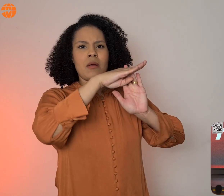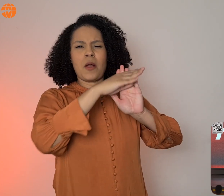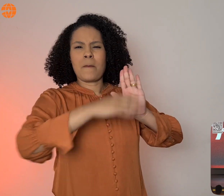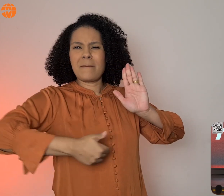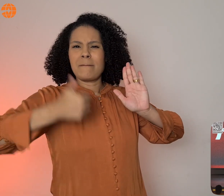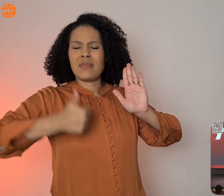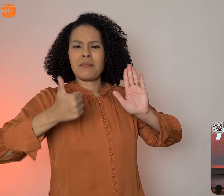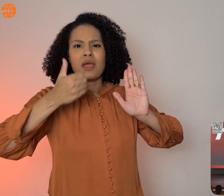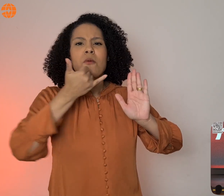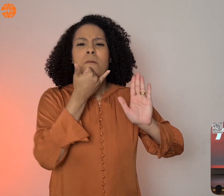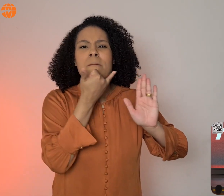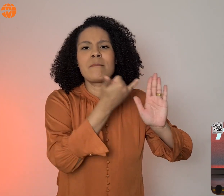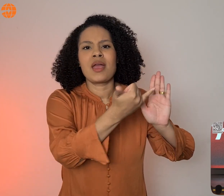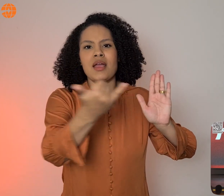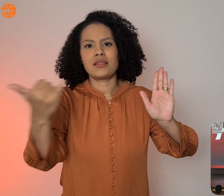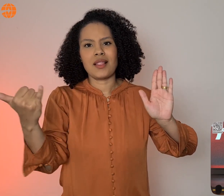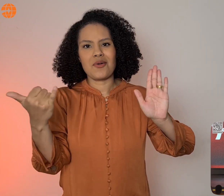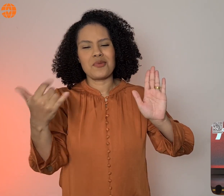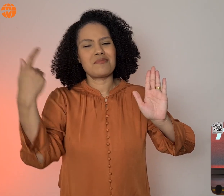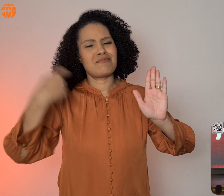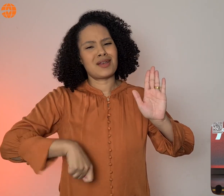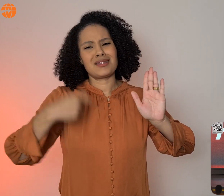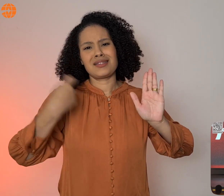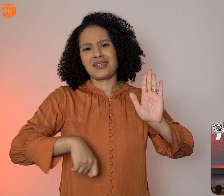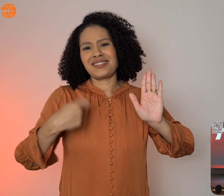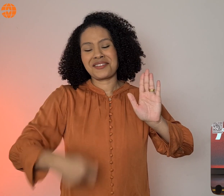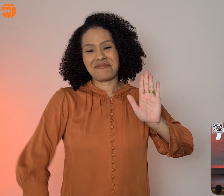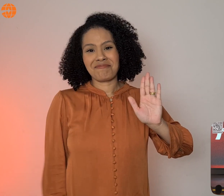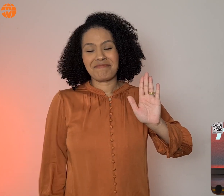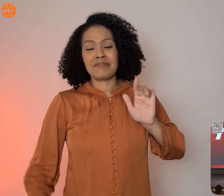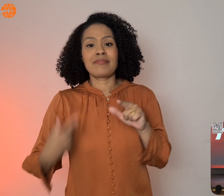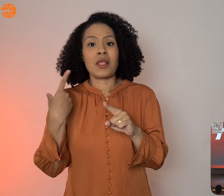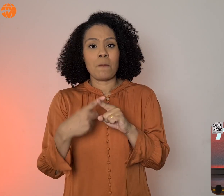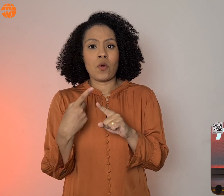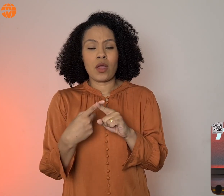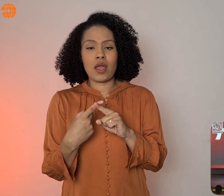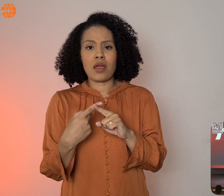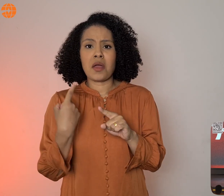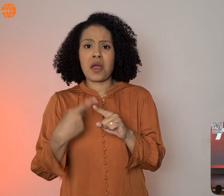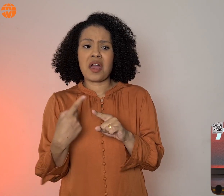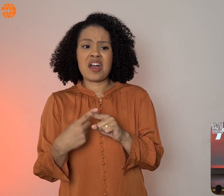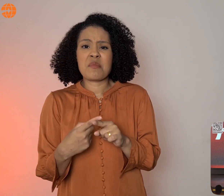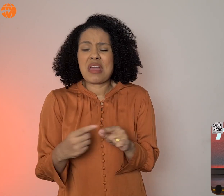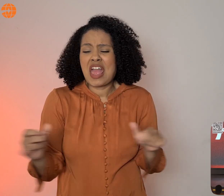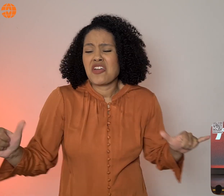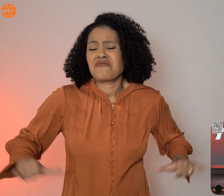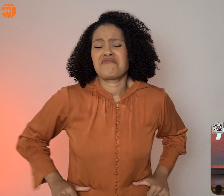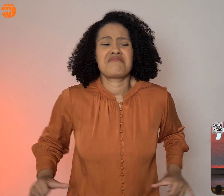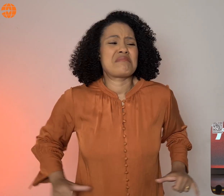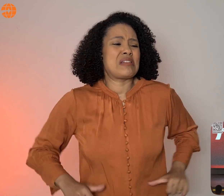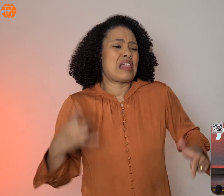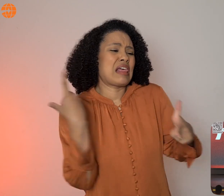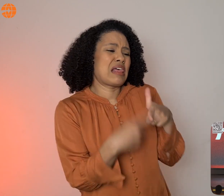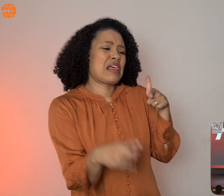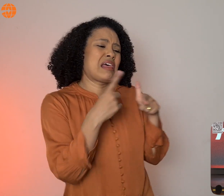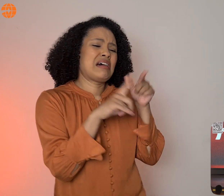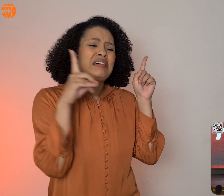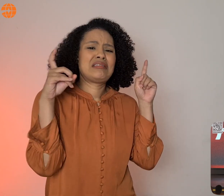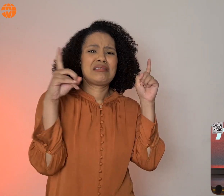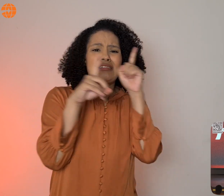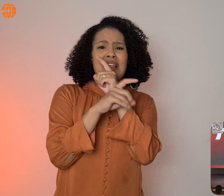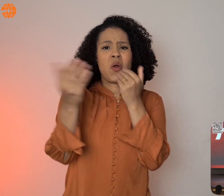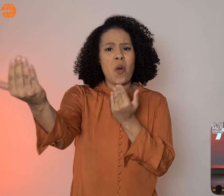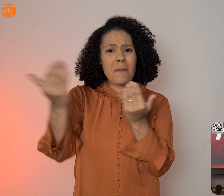de Jesus. And in comparison to that, all the pains of our lives are nothing. E em comparação com isso, todas as dores das